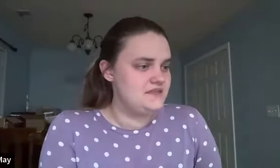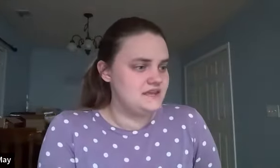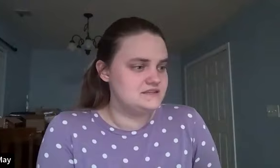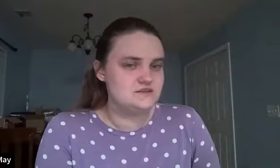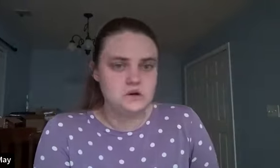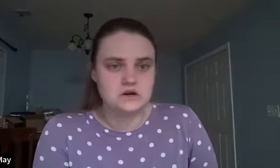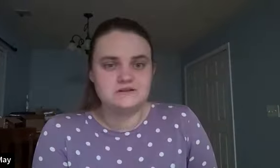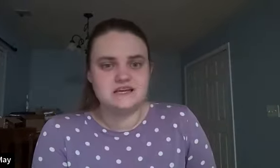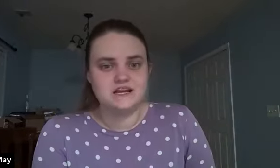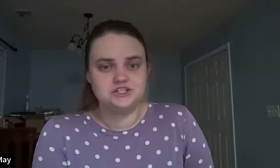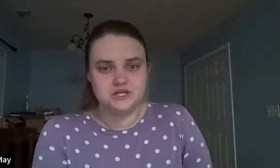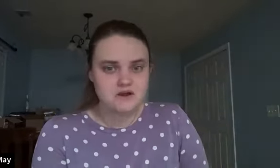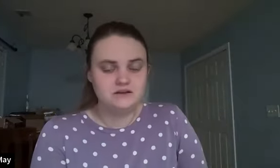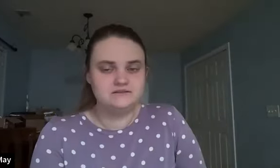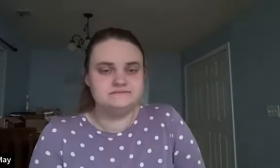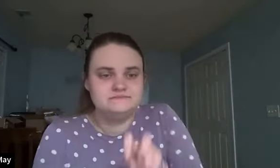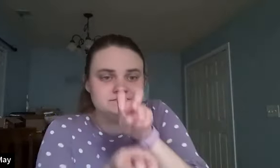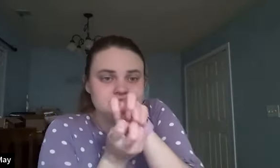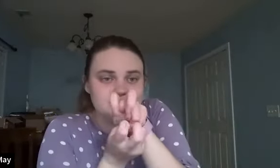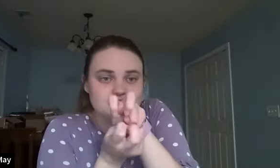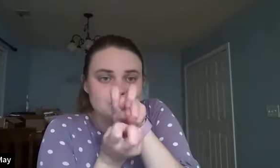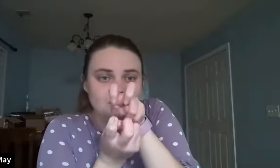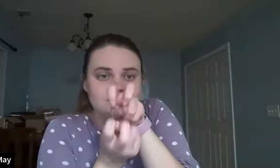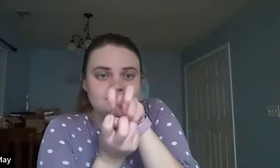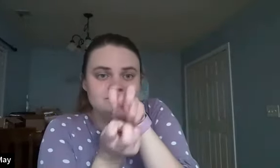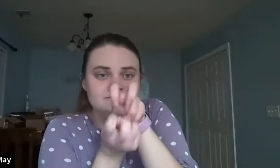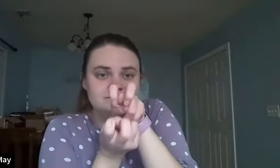Then squirrel / chipmunk. Squirrel.